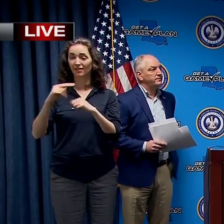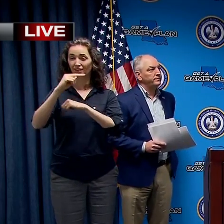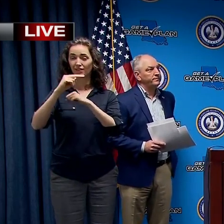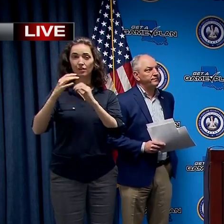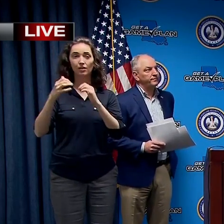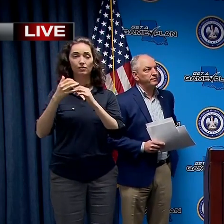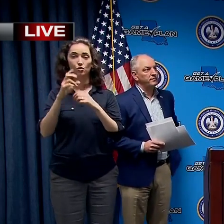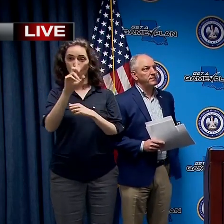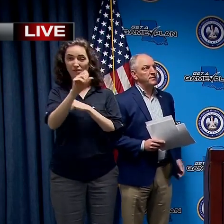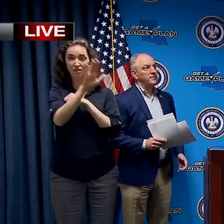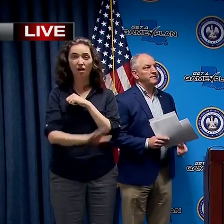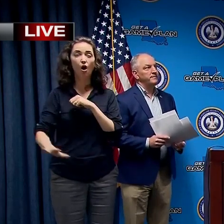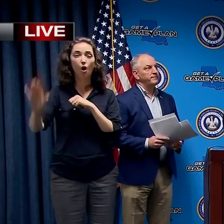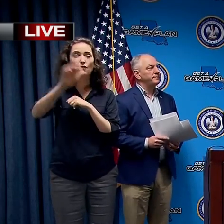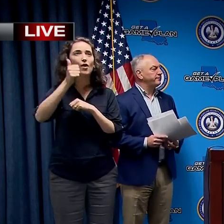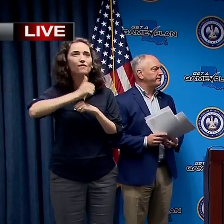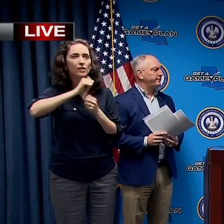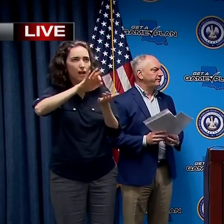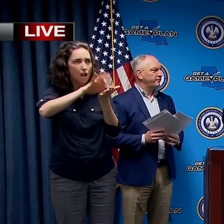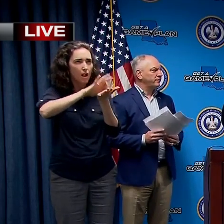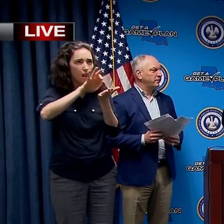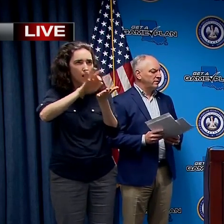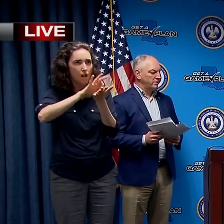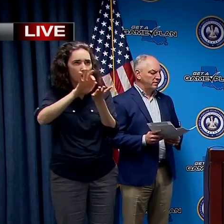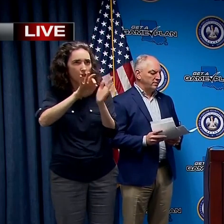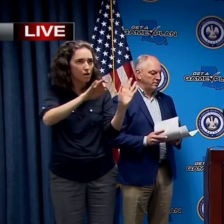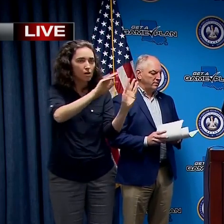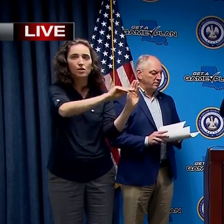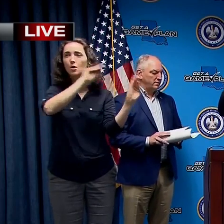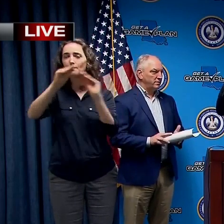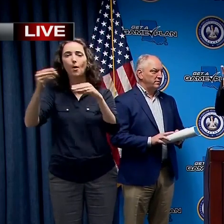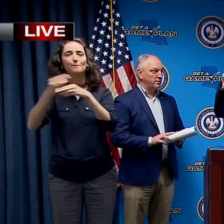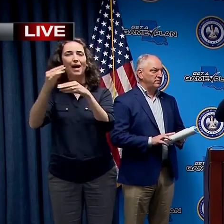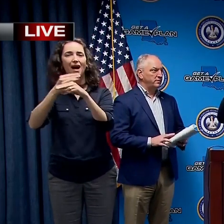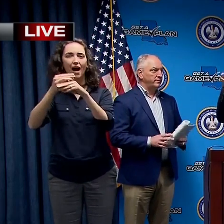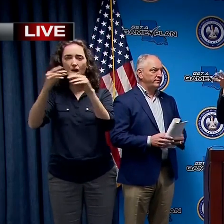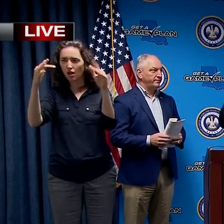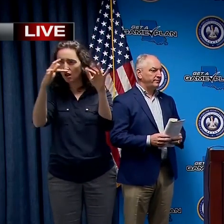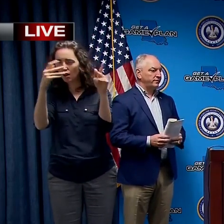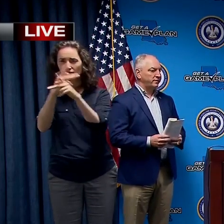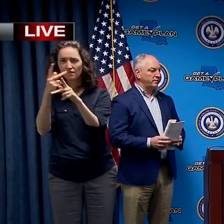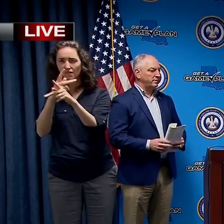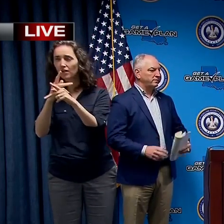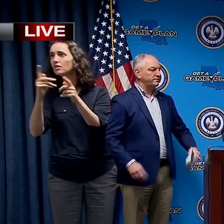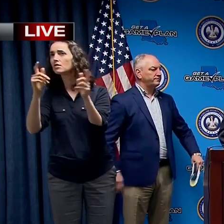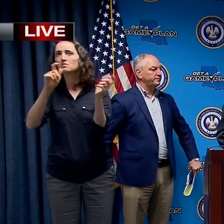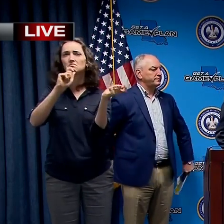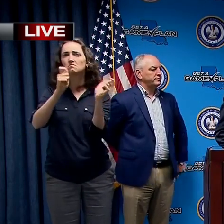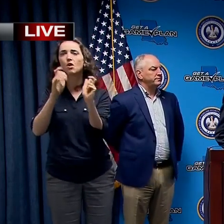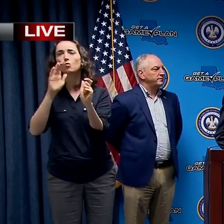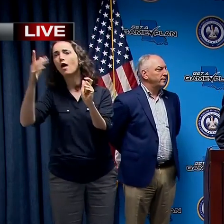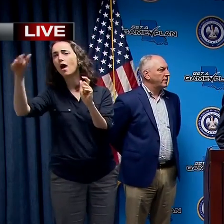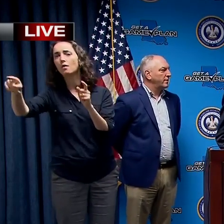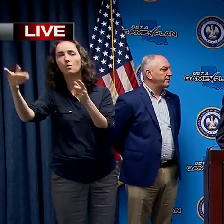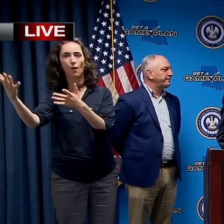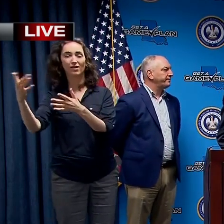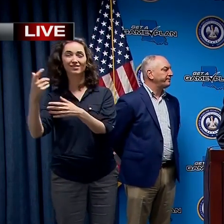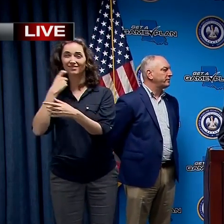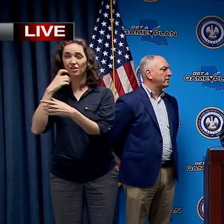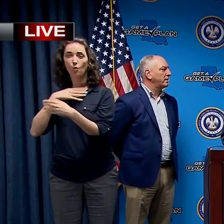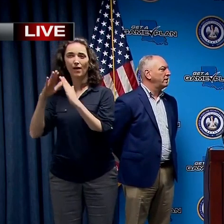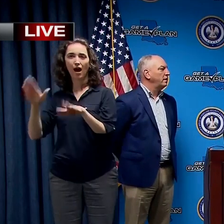nation on a daily basis and using essentially fitting that to a mathematical equation to see how things are changing over time. So in the